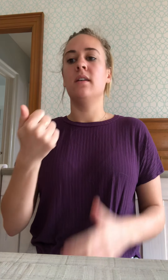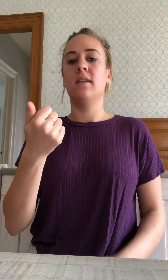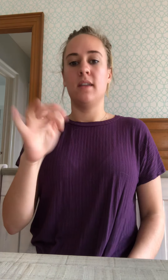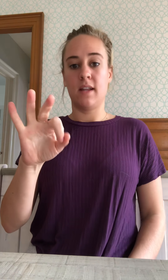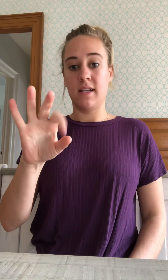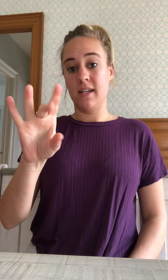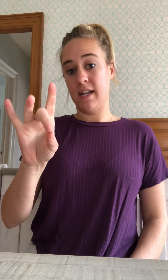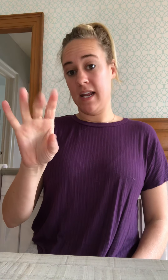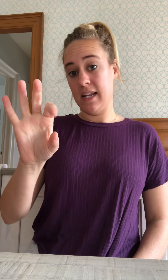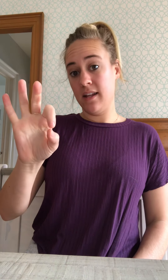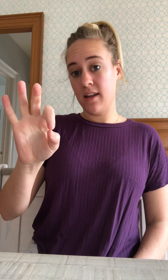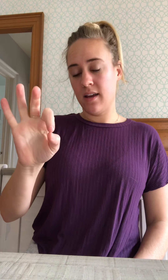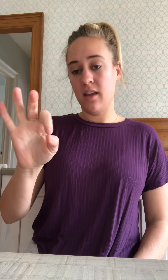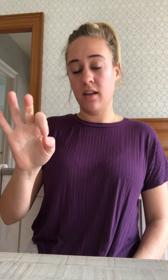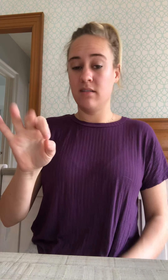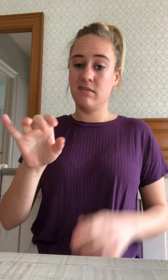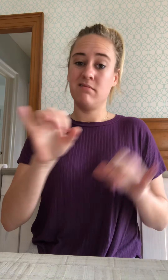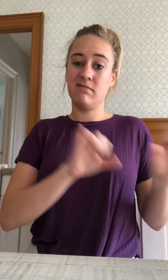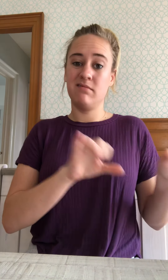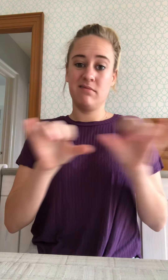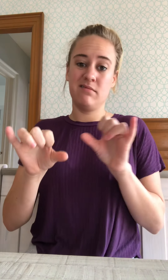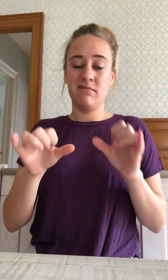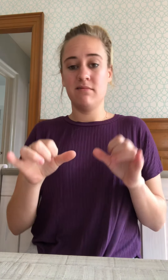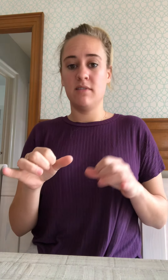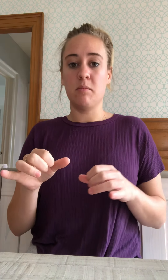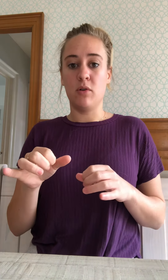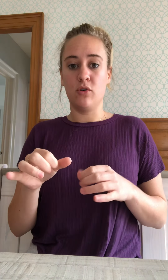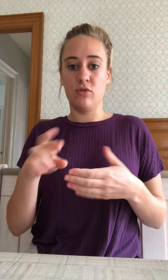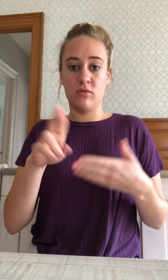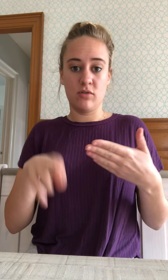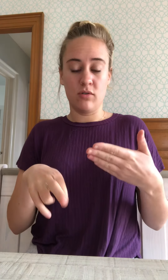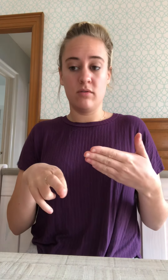just as sobering, Retainers May Be Forever by Dr. Parker.